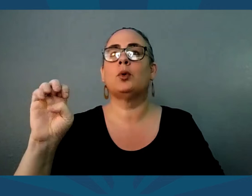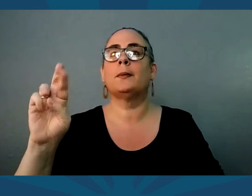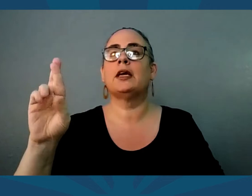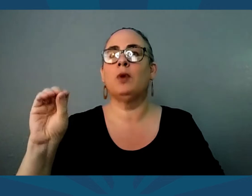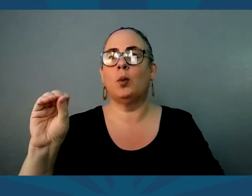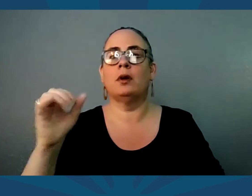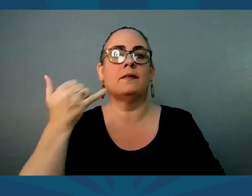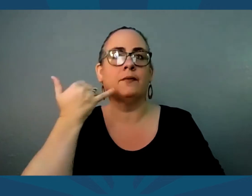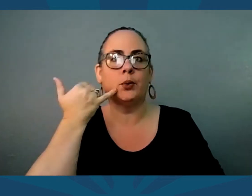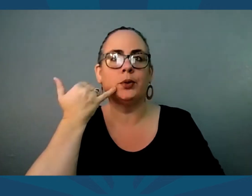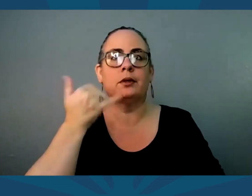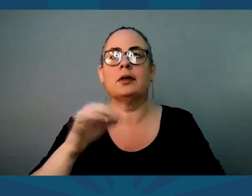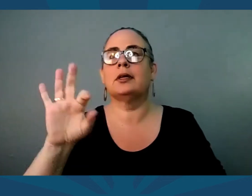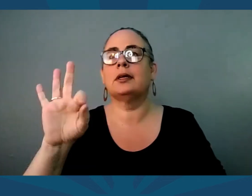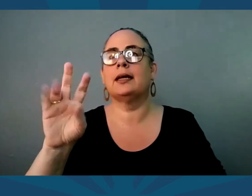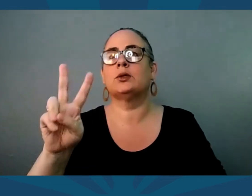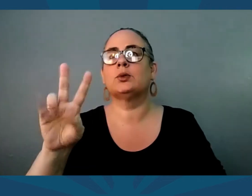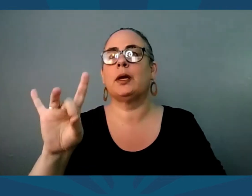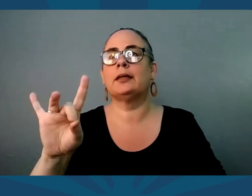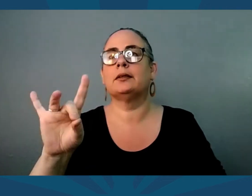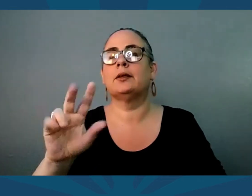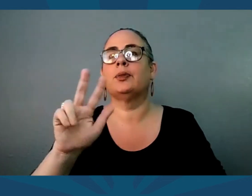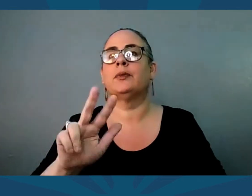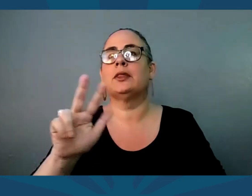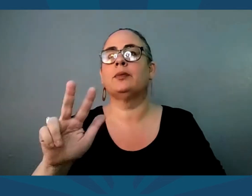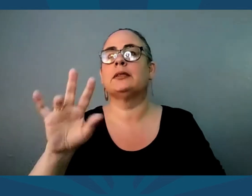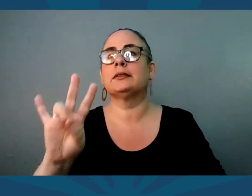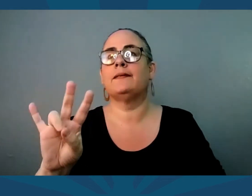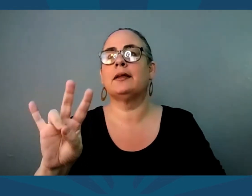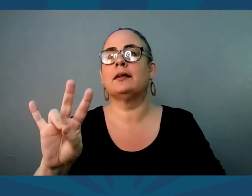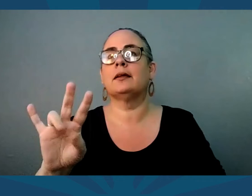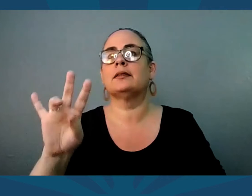co.apache.az.us. Angela Romero,